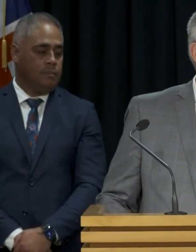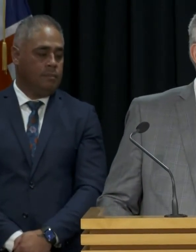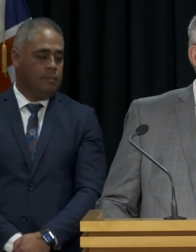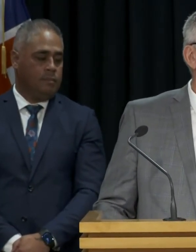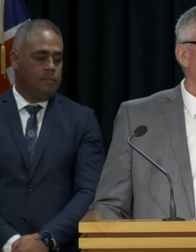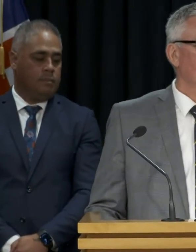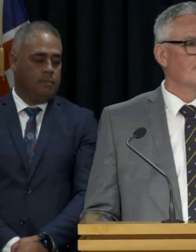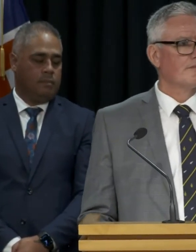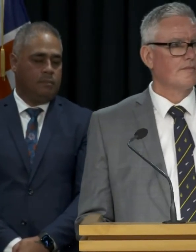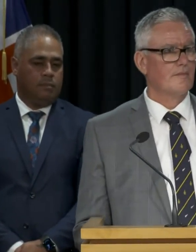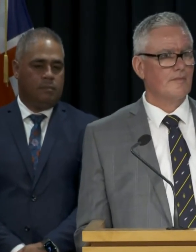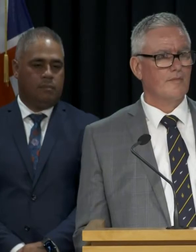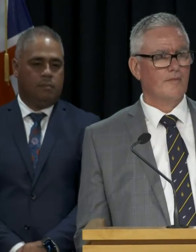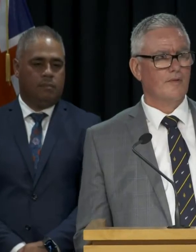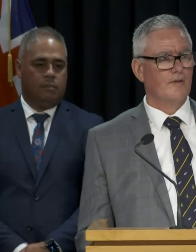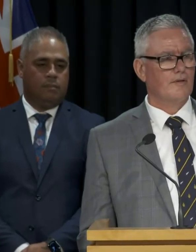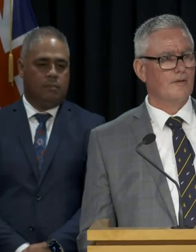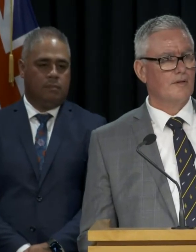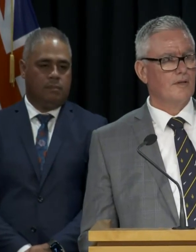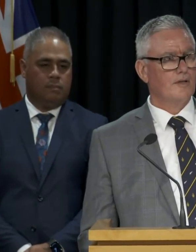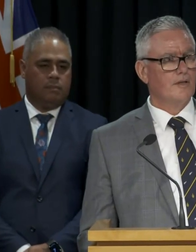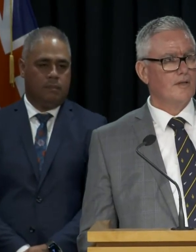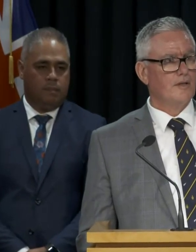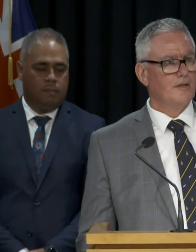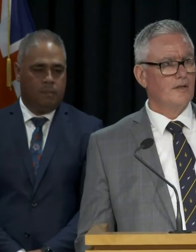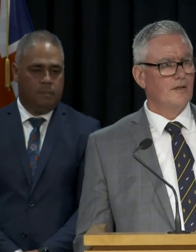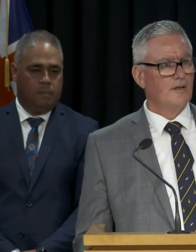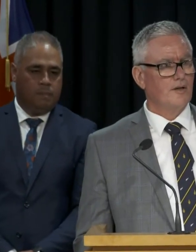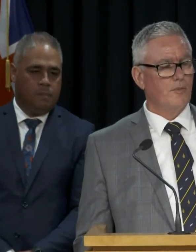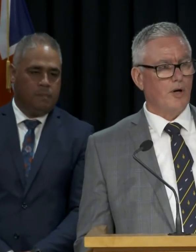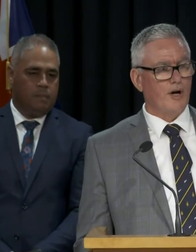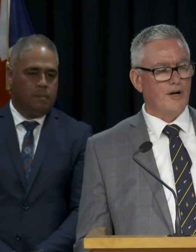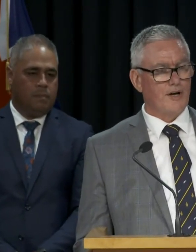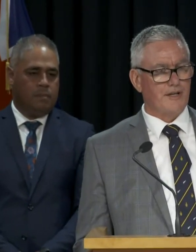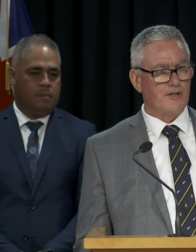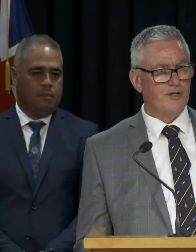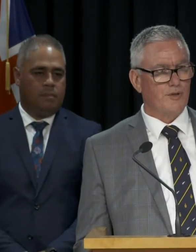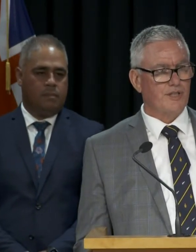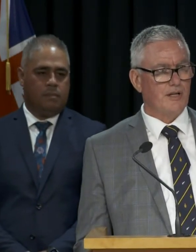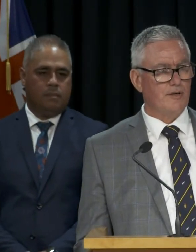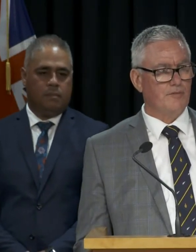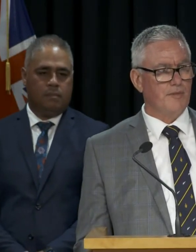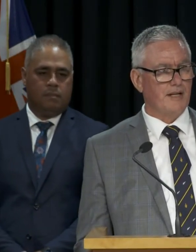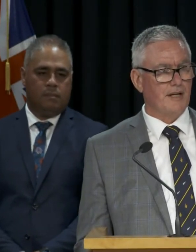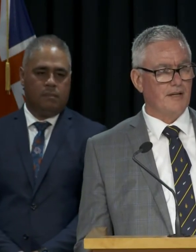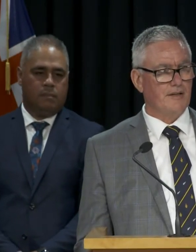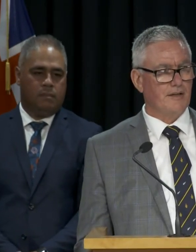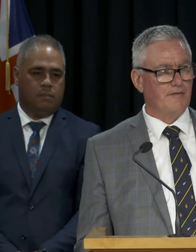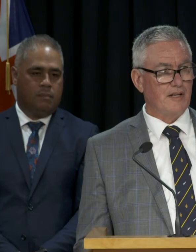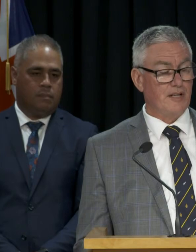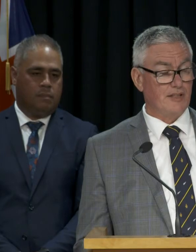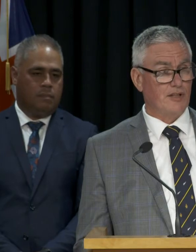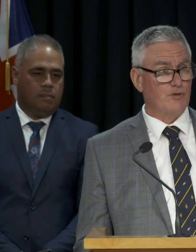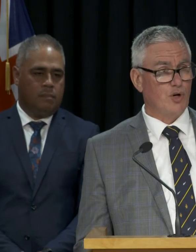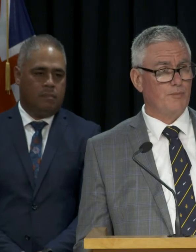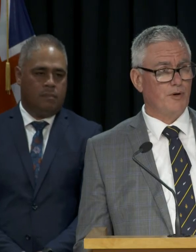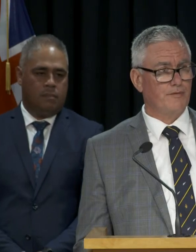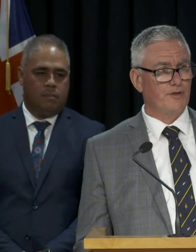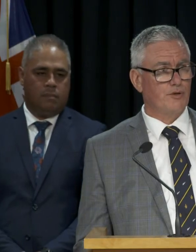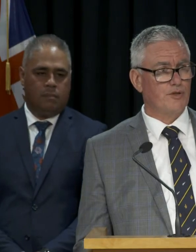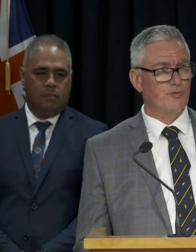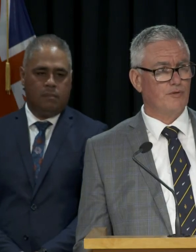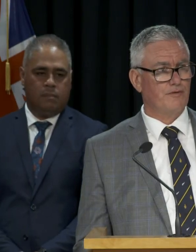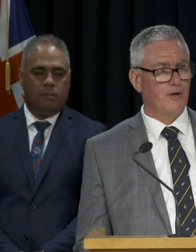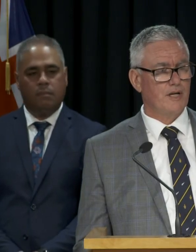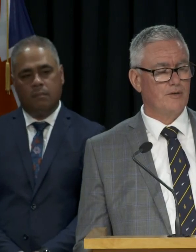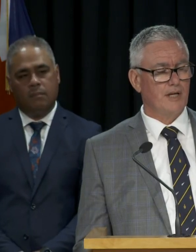Stuart Nash in taking on that portfolio, and why do you no longer have it? Well, I think Stuart's going to make a fantastic job of